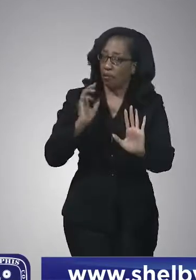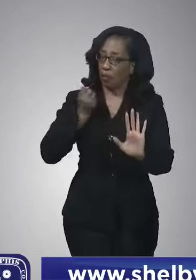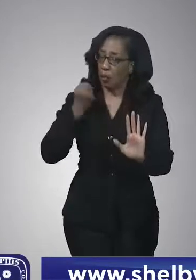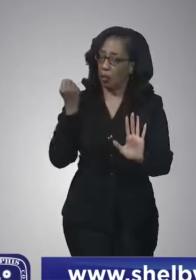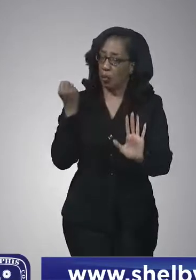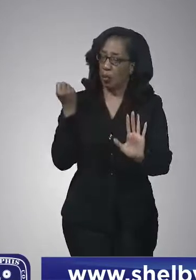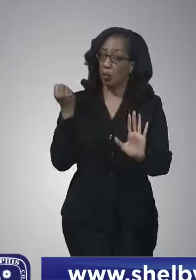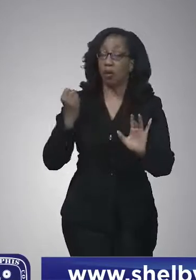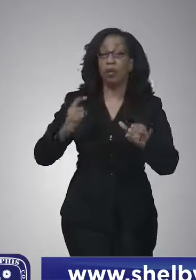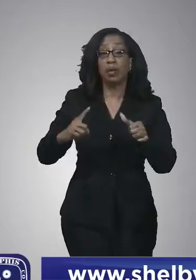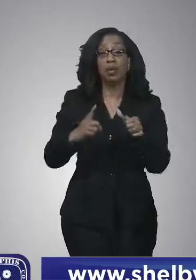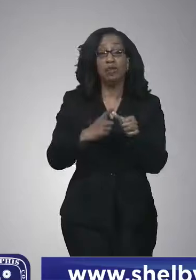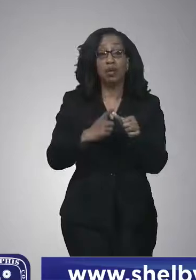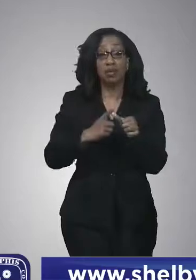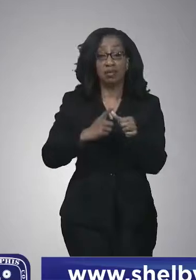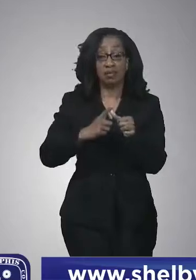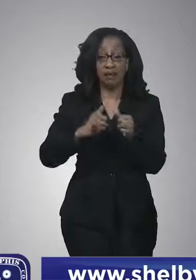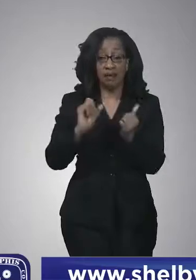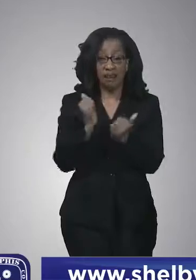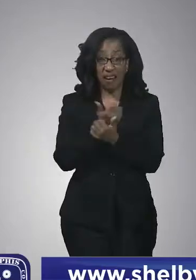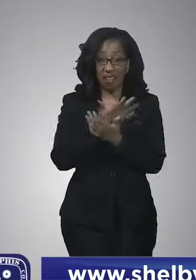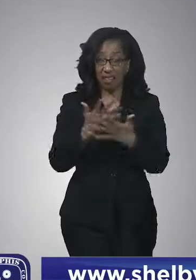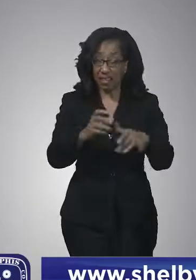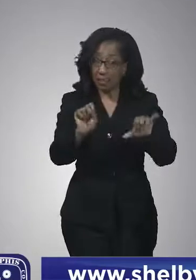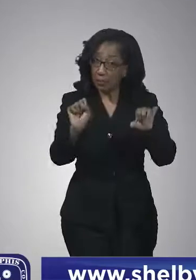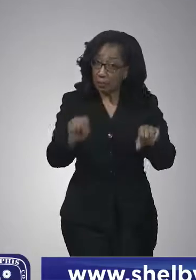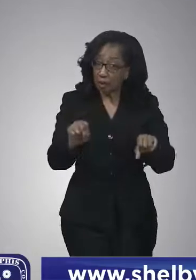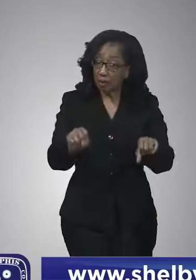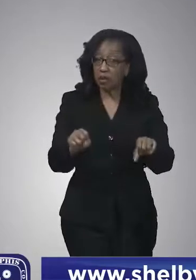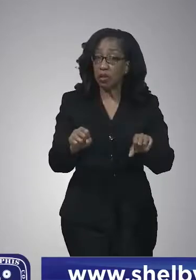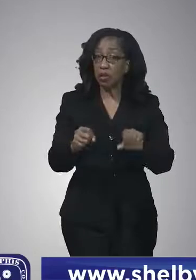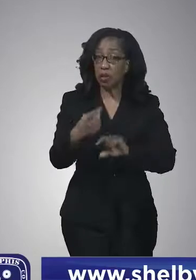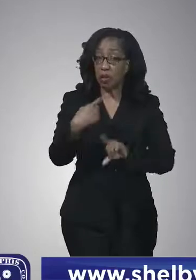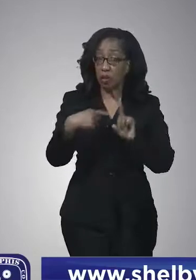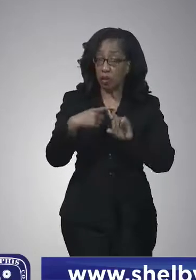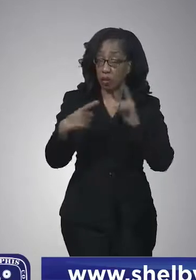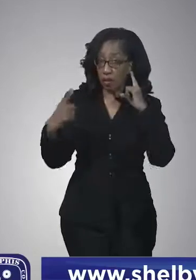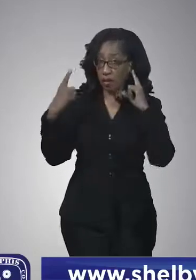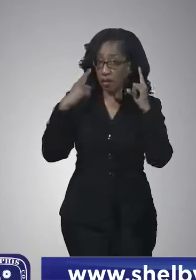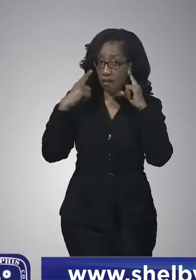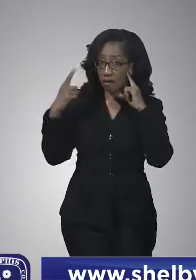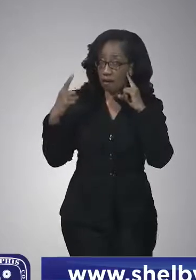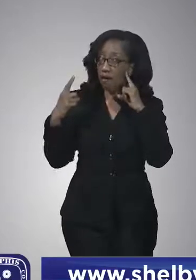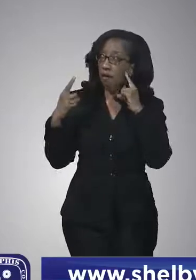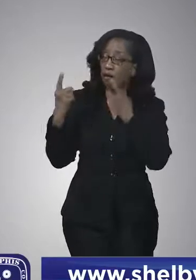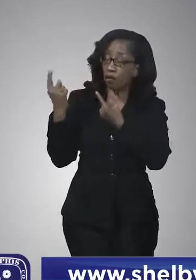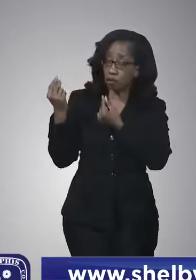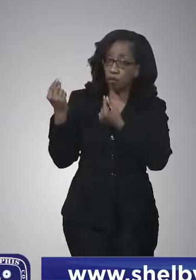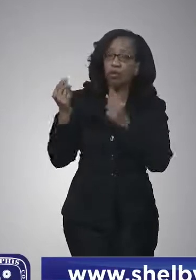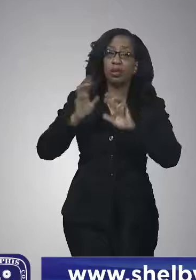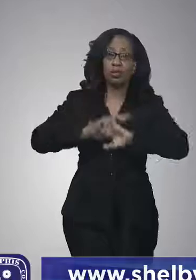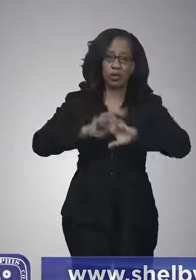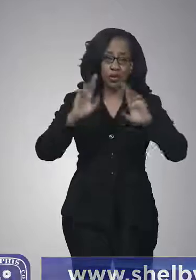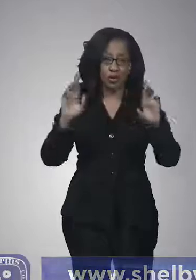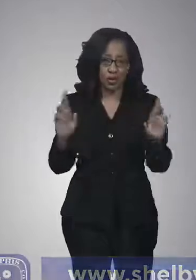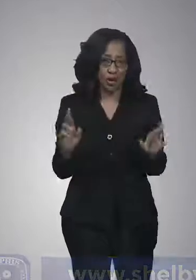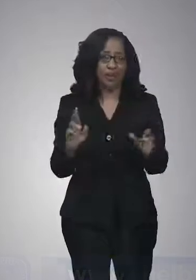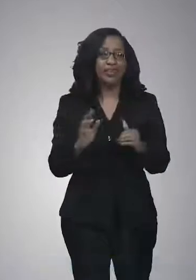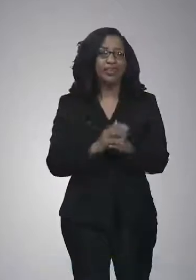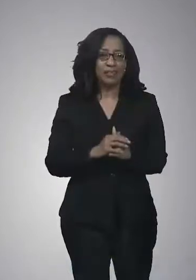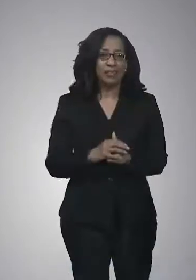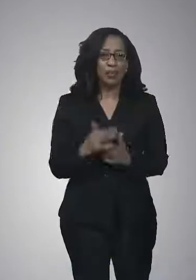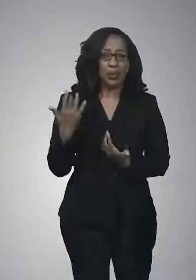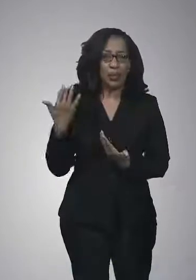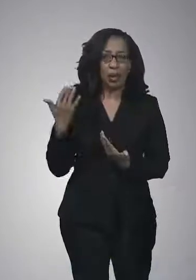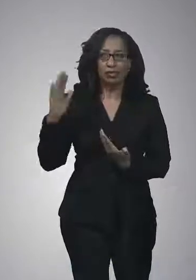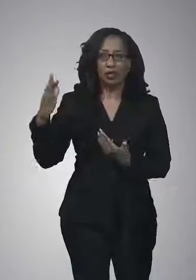that everything is on the table, and so that when we do get the protocol, we'll be prepared to exercise whatever we're allowed to do in